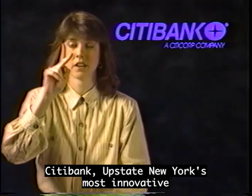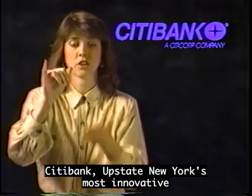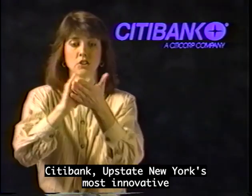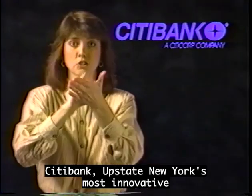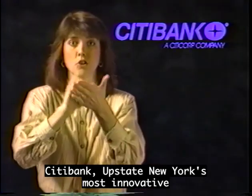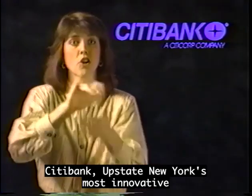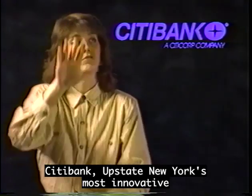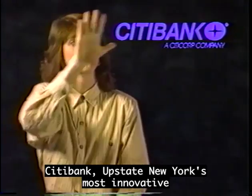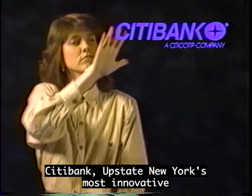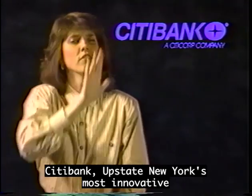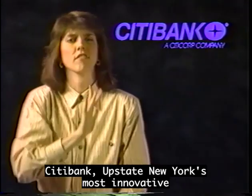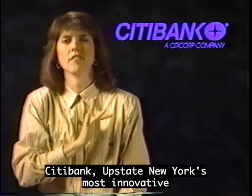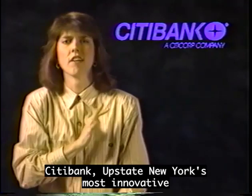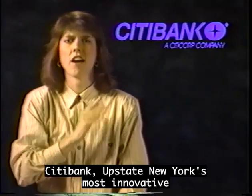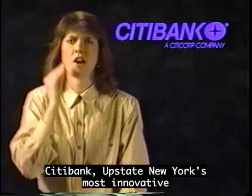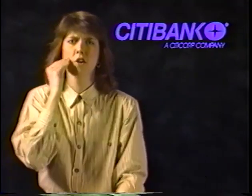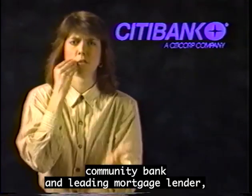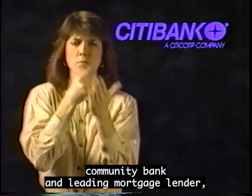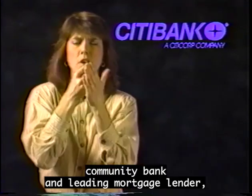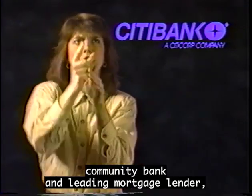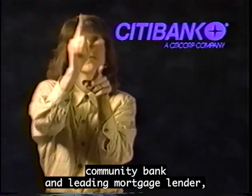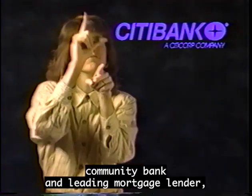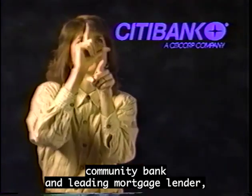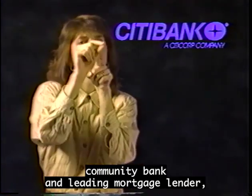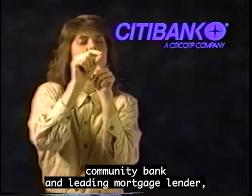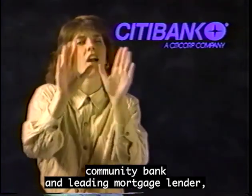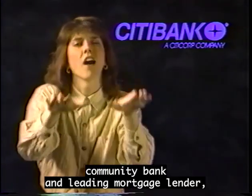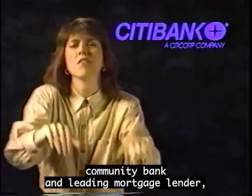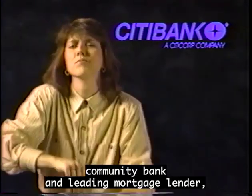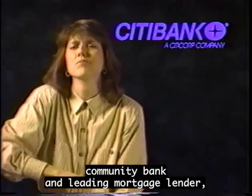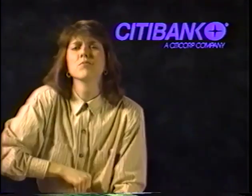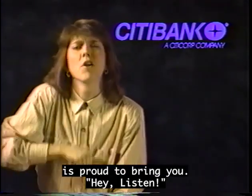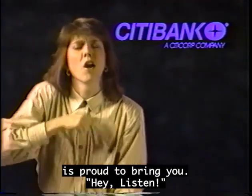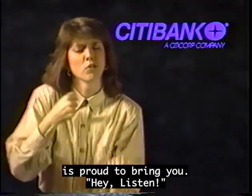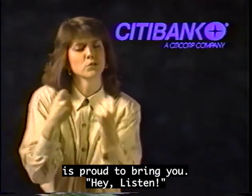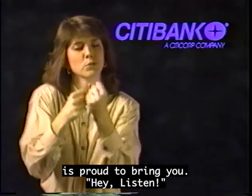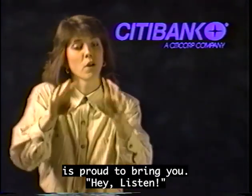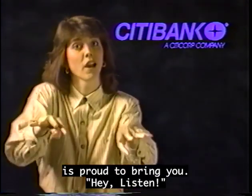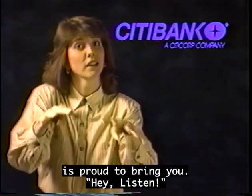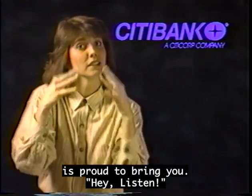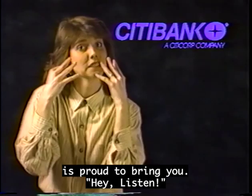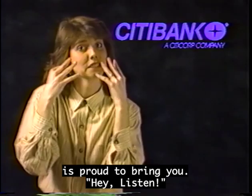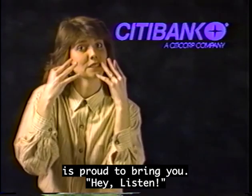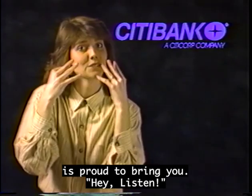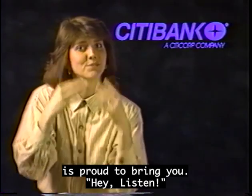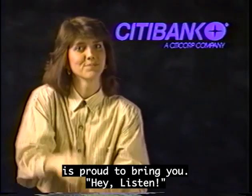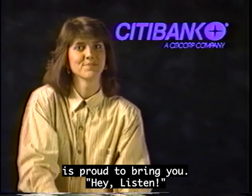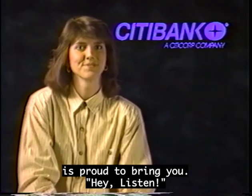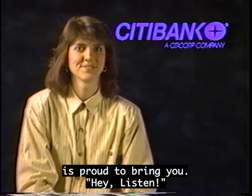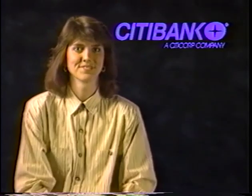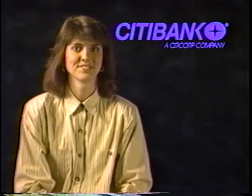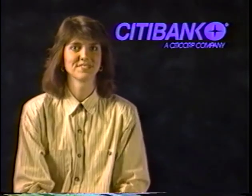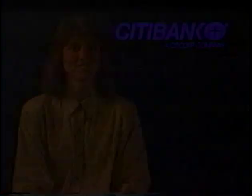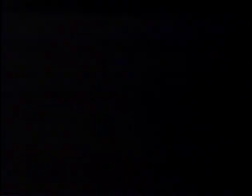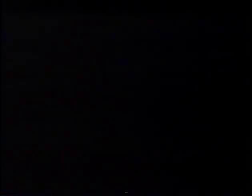Citibank, upstate New York's most innovative community bank and leading mortgage lender, is proud to bring you Hey